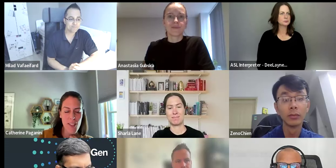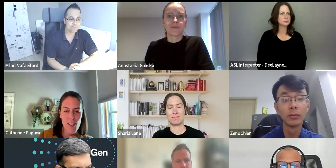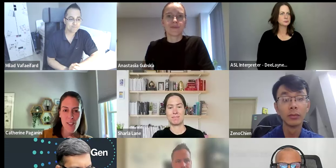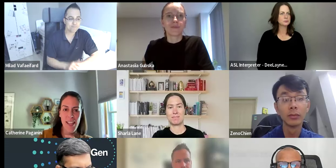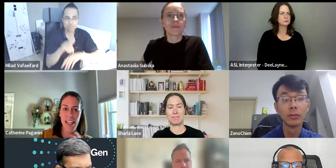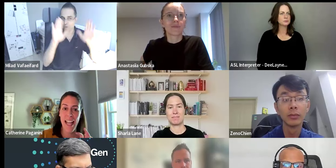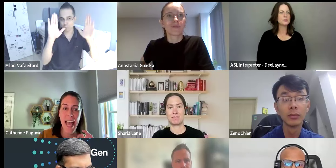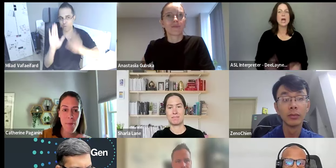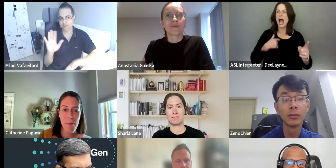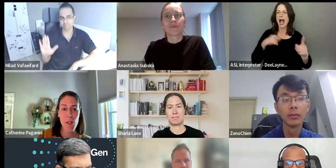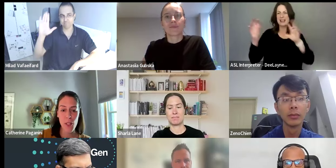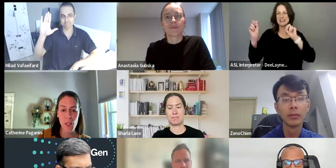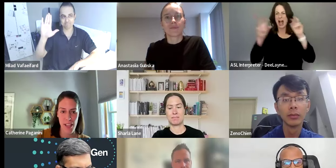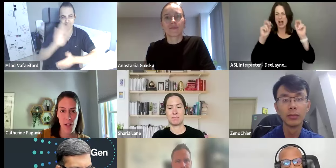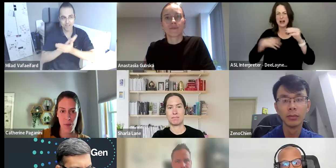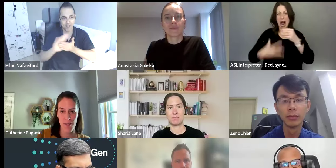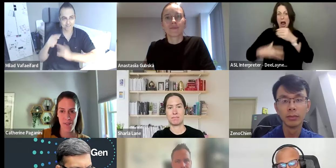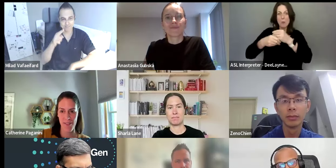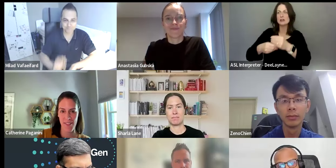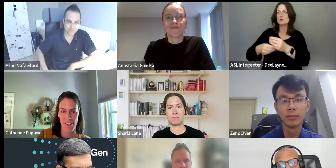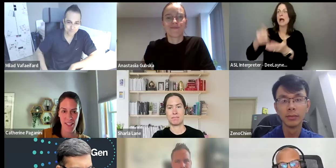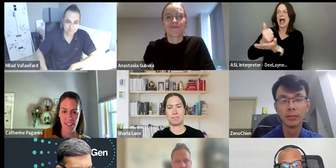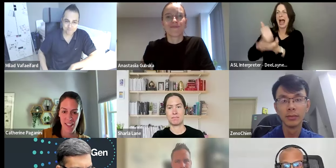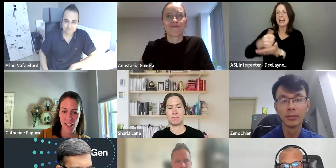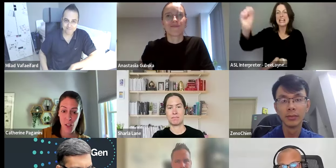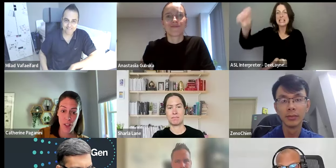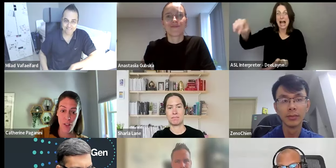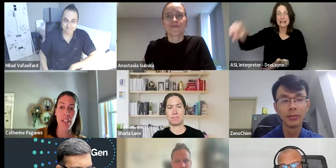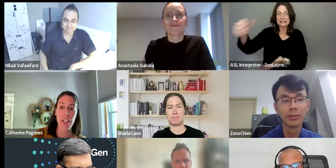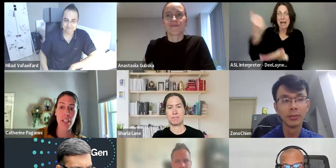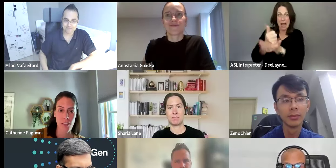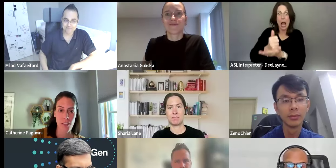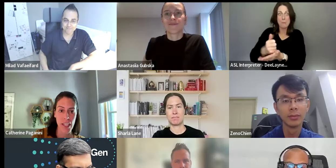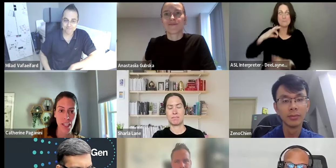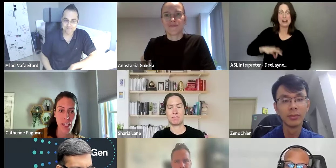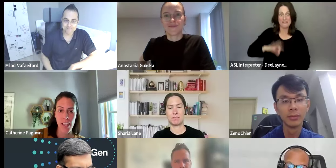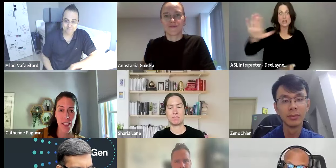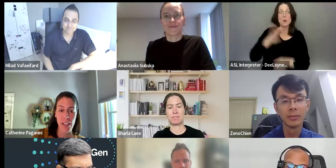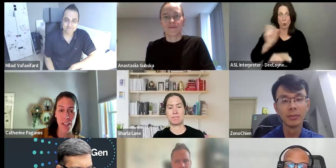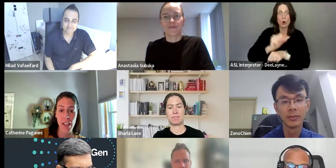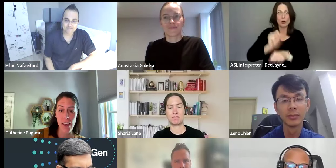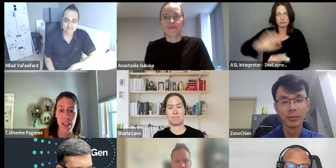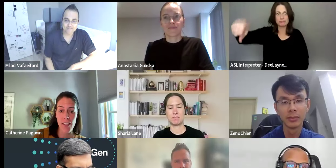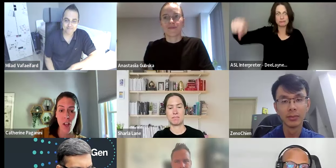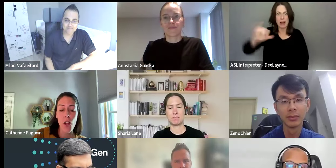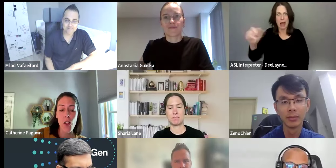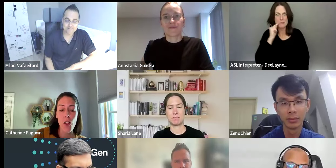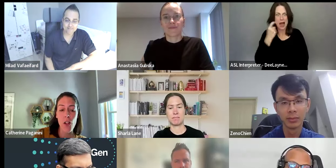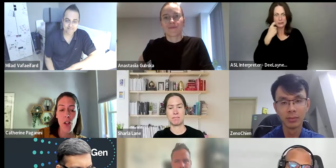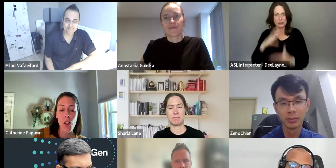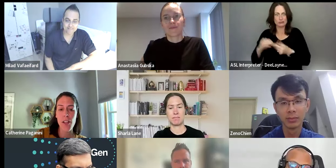No, I wanted just to say like, absolutely it helps your career, right? Like